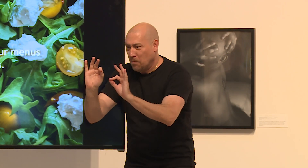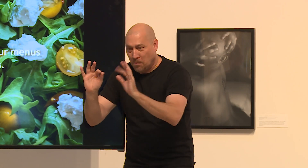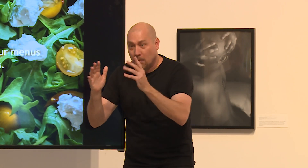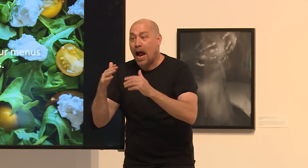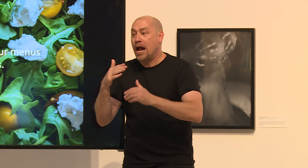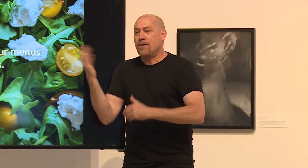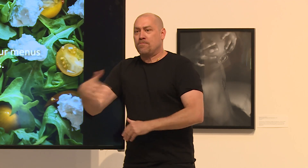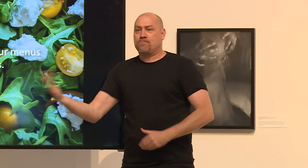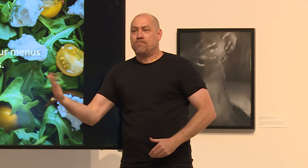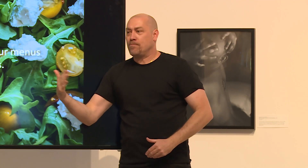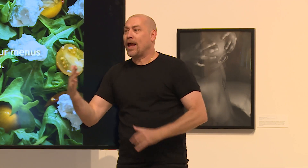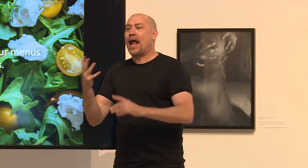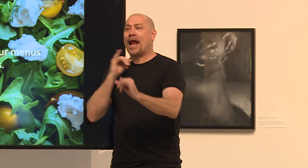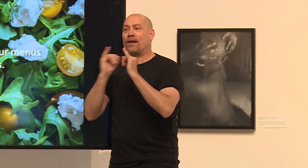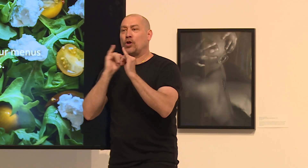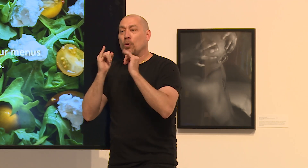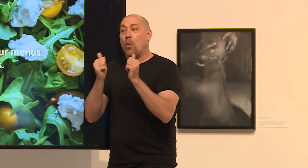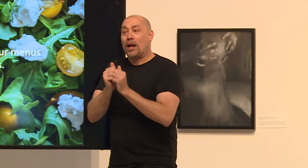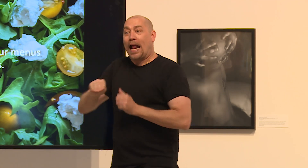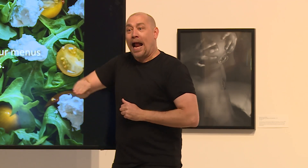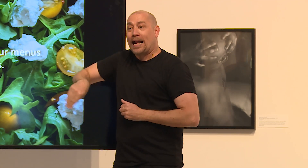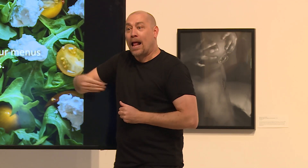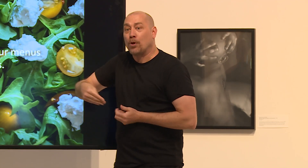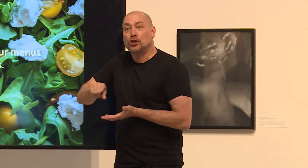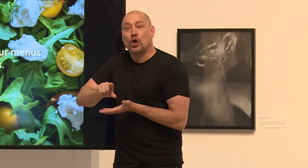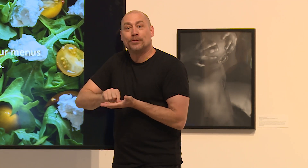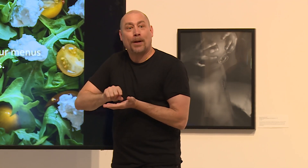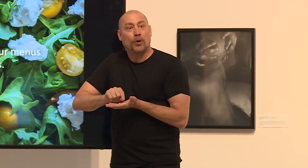And then they were interviewing for the newspaper.